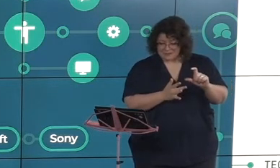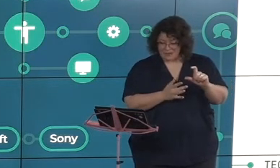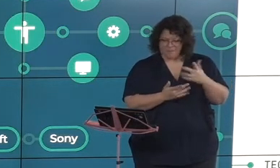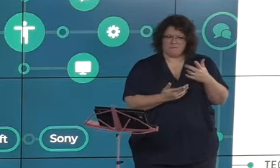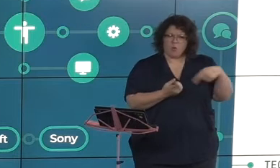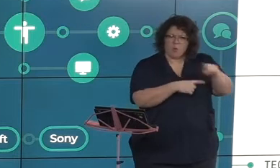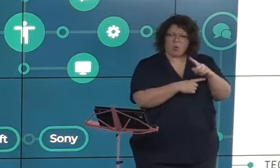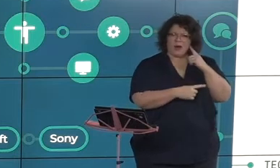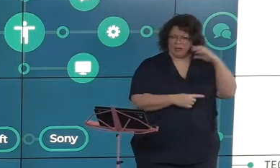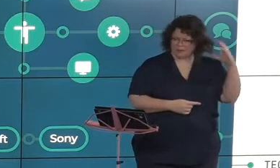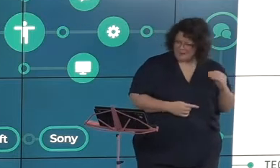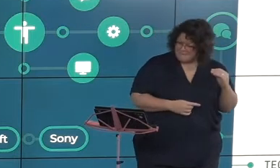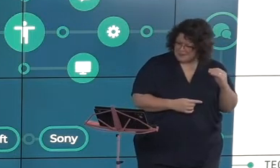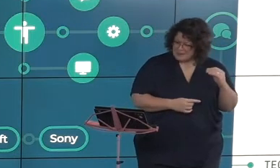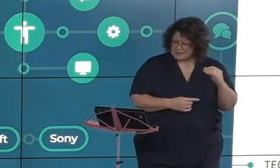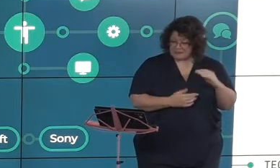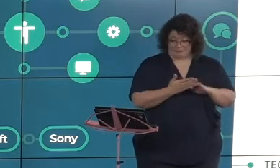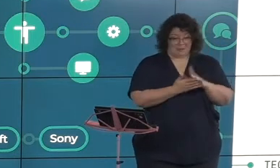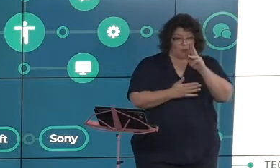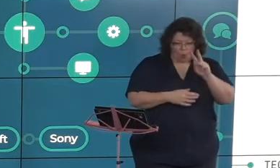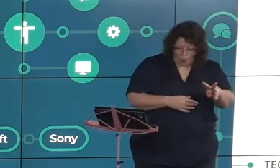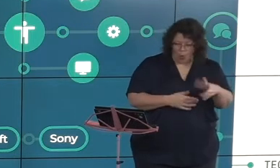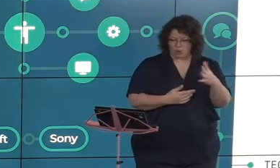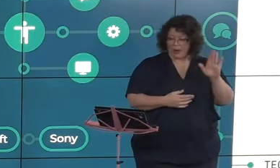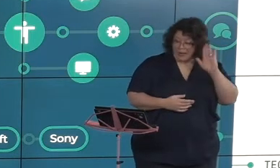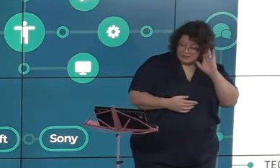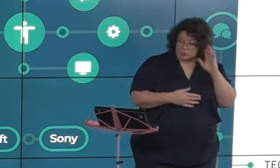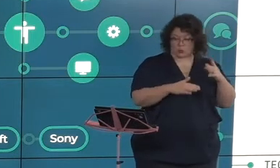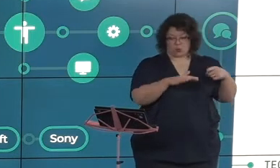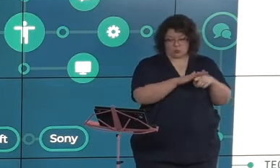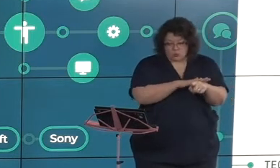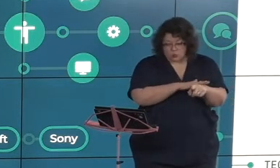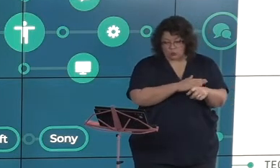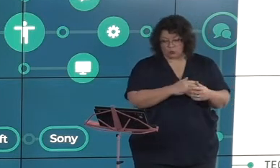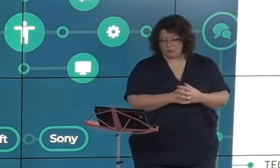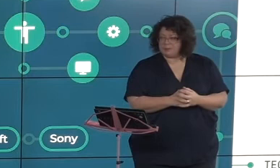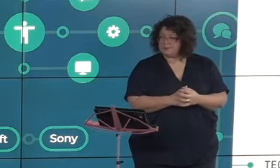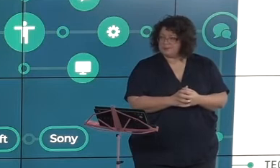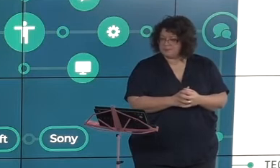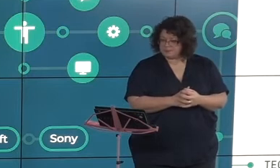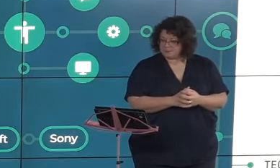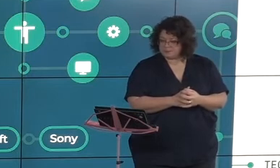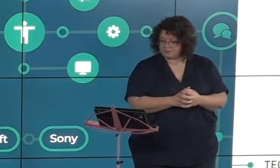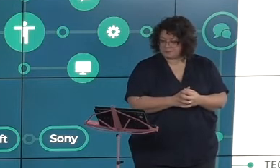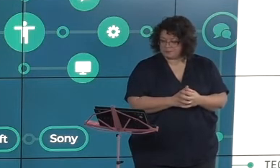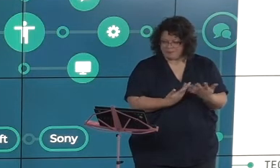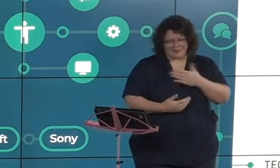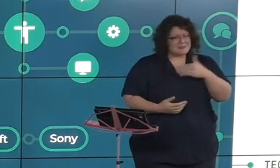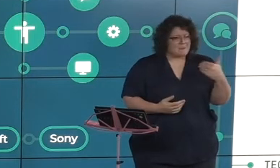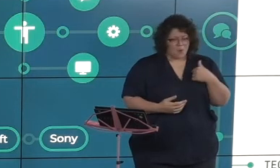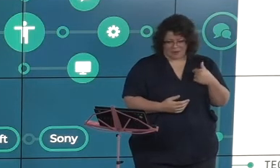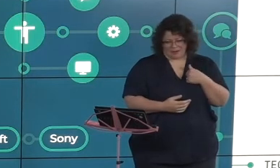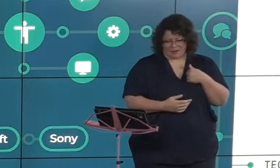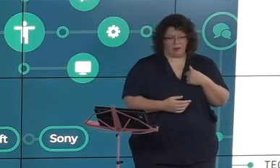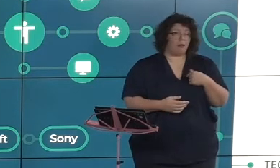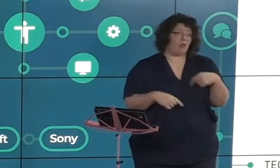terrified in my suit, Batwoman suit, wouldn't it be amazing if airports were operated like Google was this morning, where